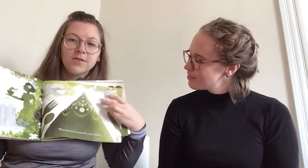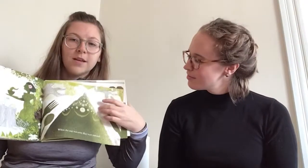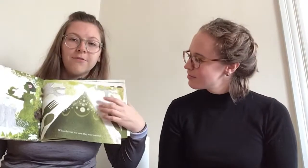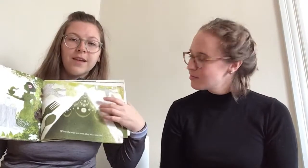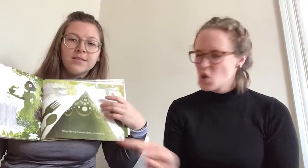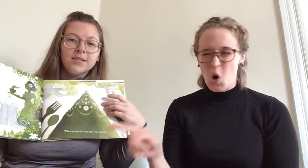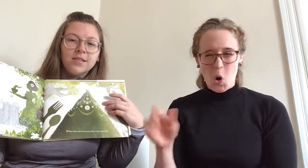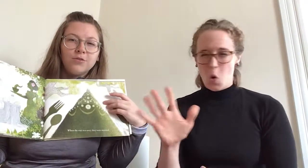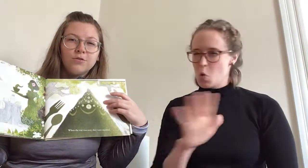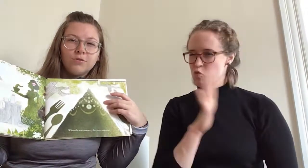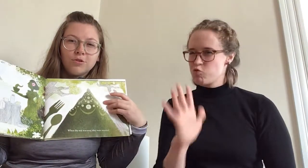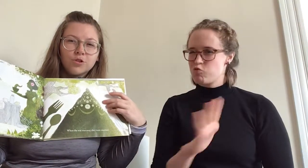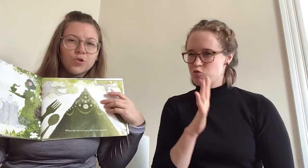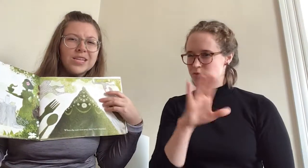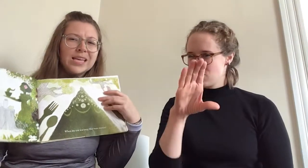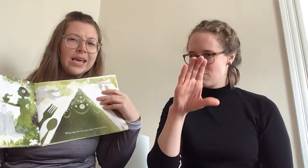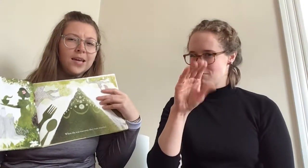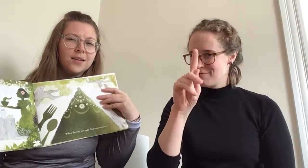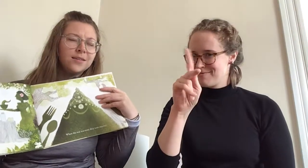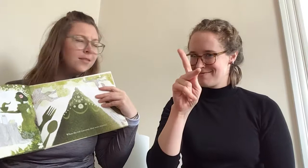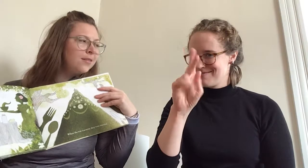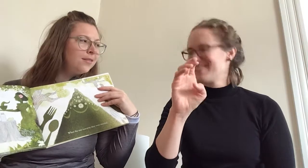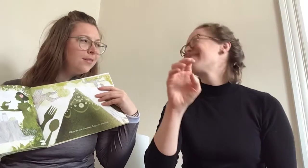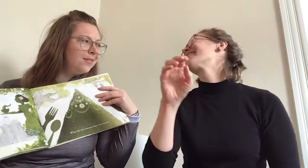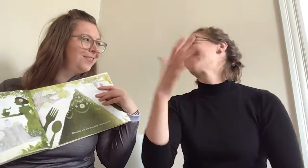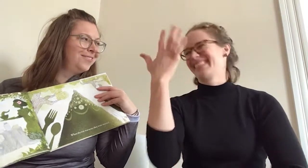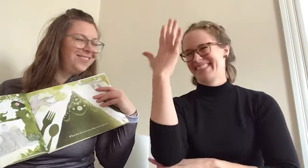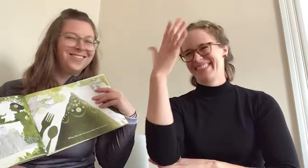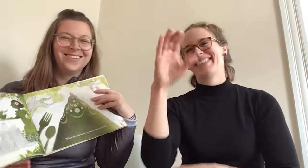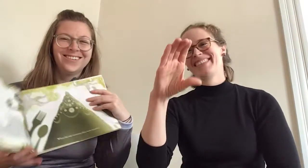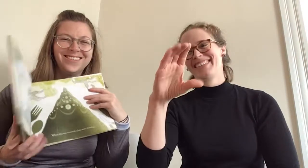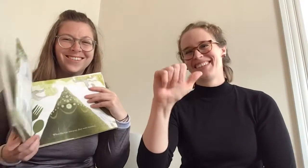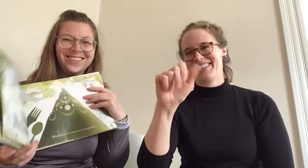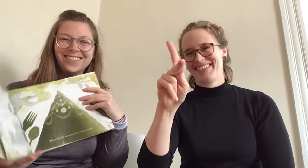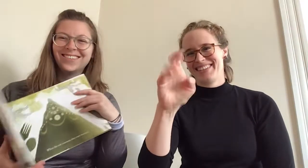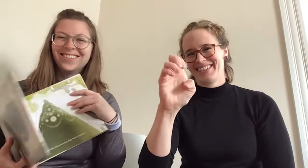This looks like a fancy tree cake.